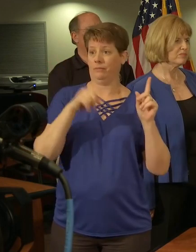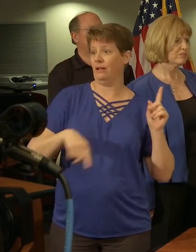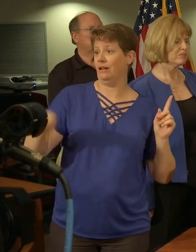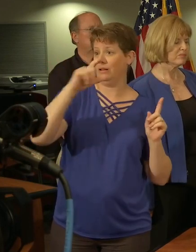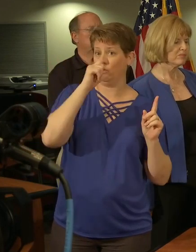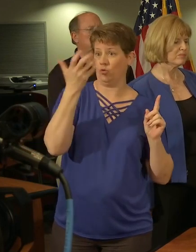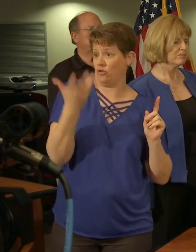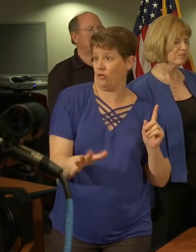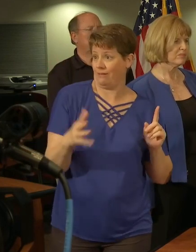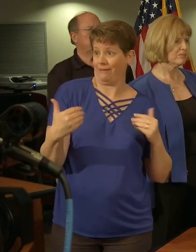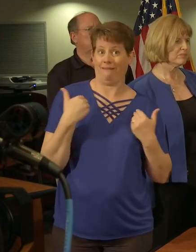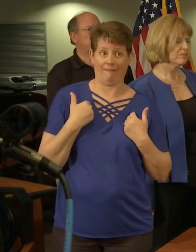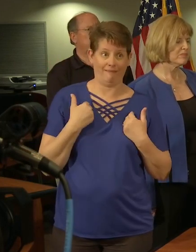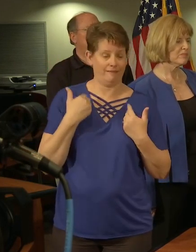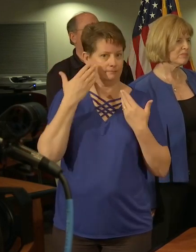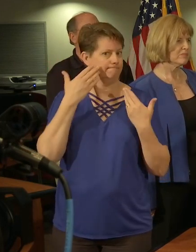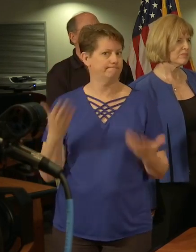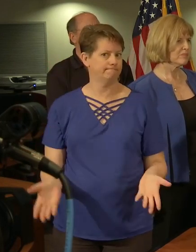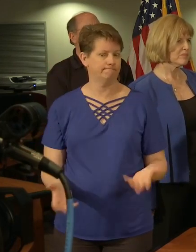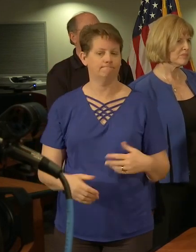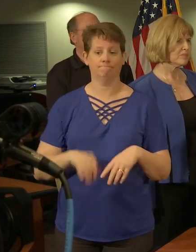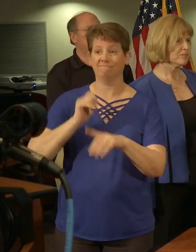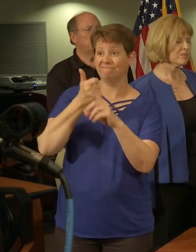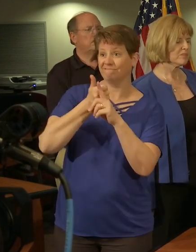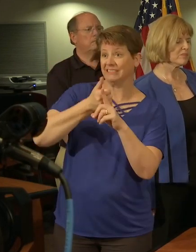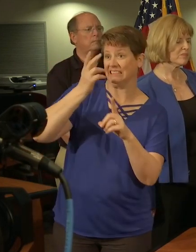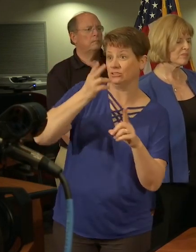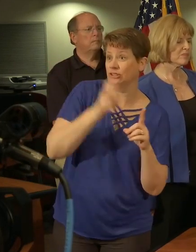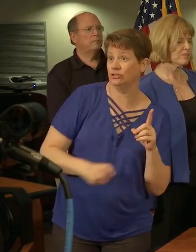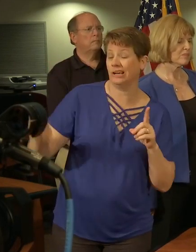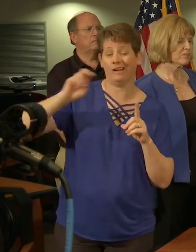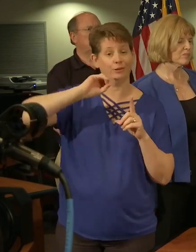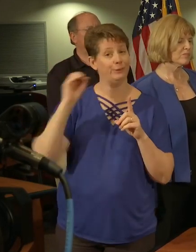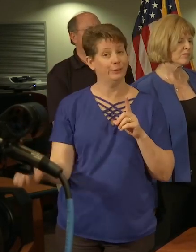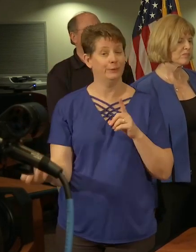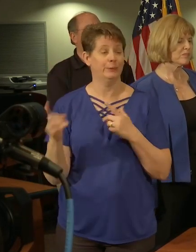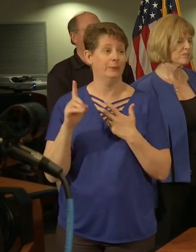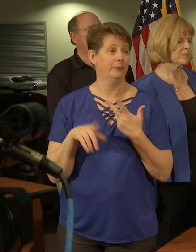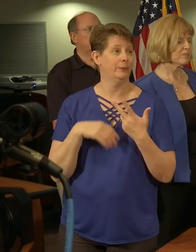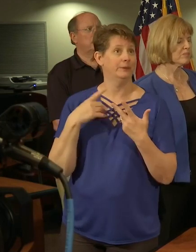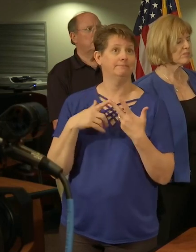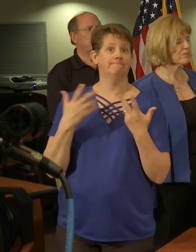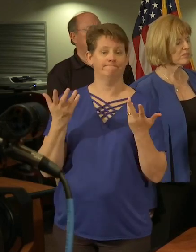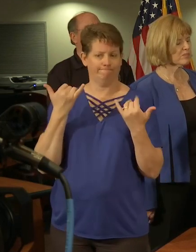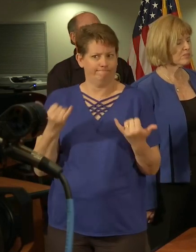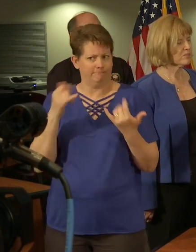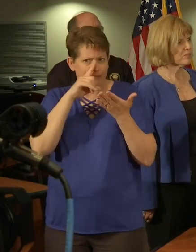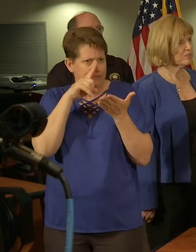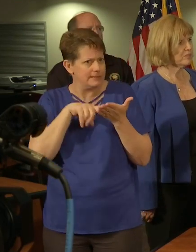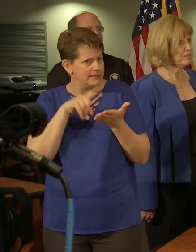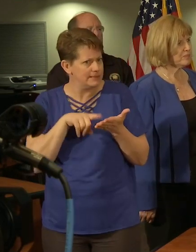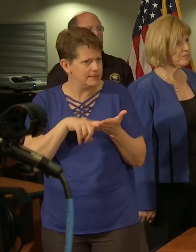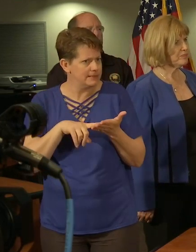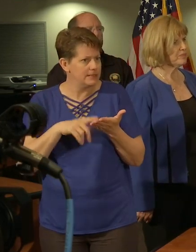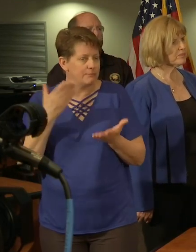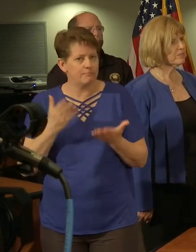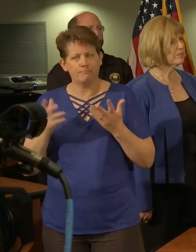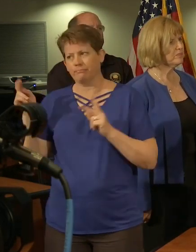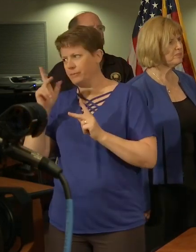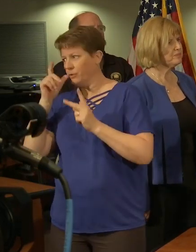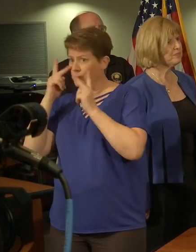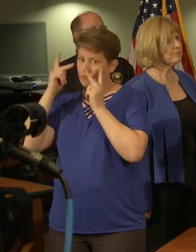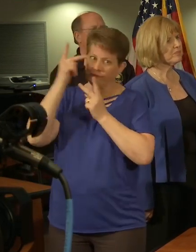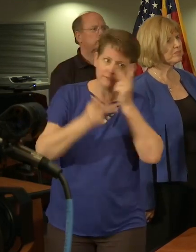known positive, no history of travel. So we are investigating possible visitations